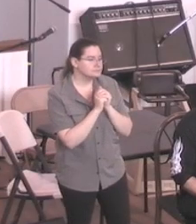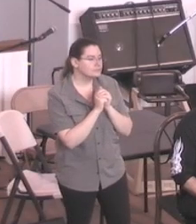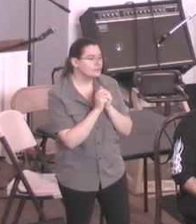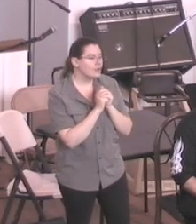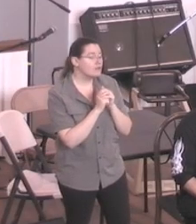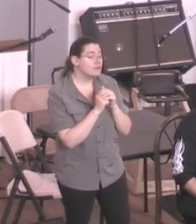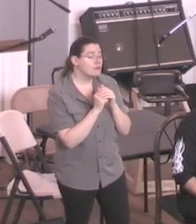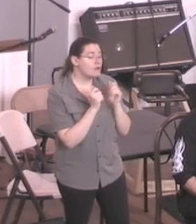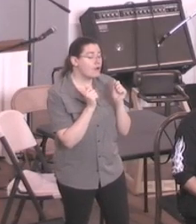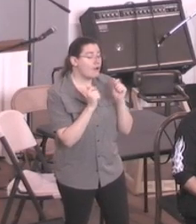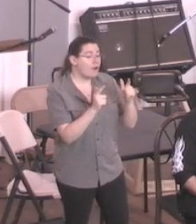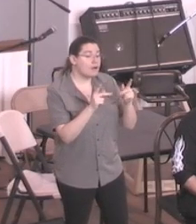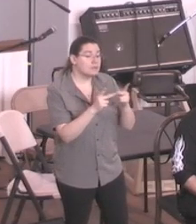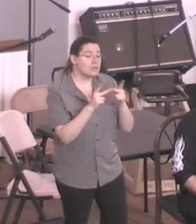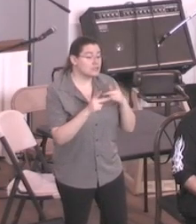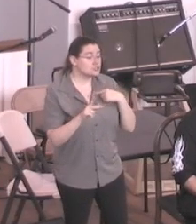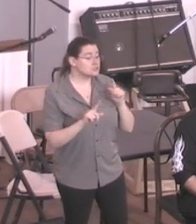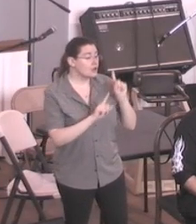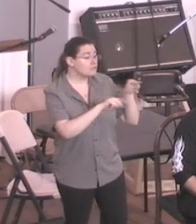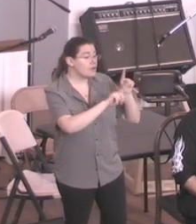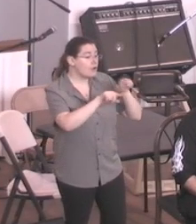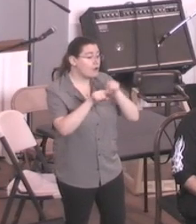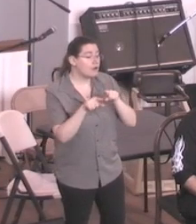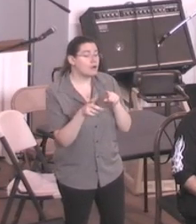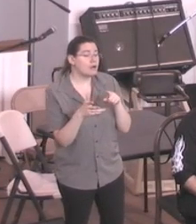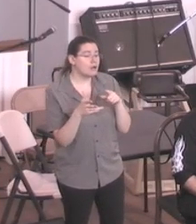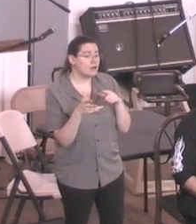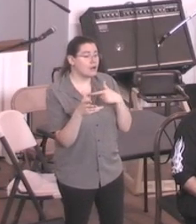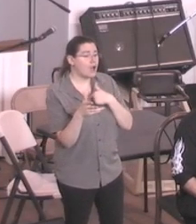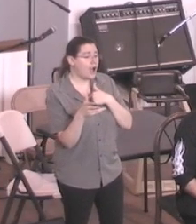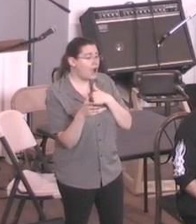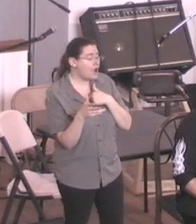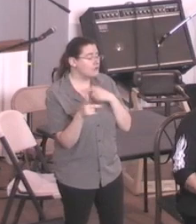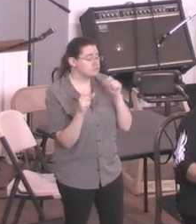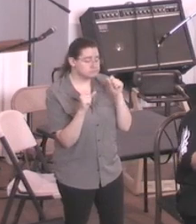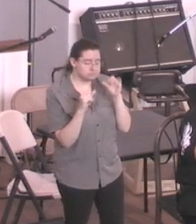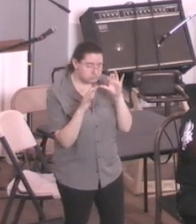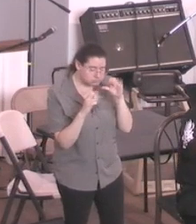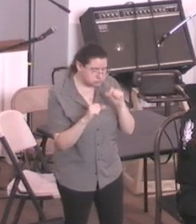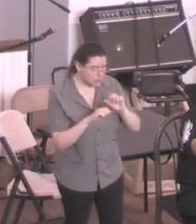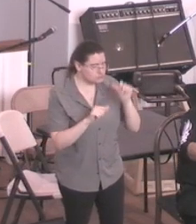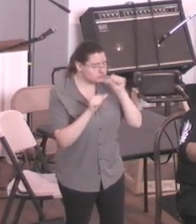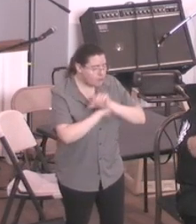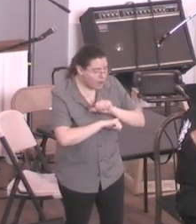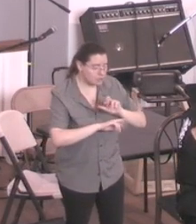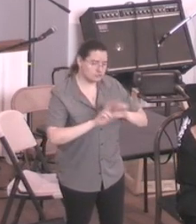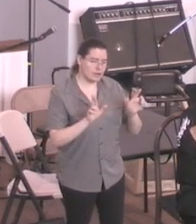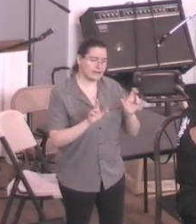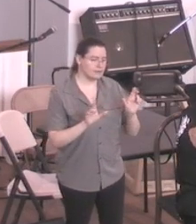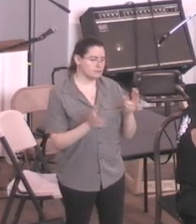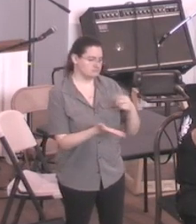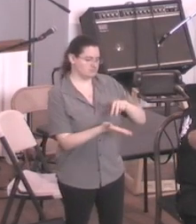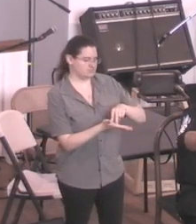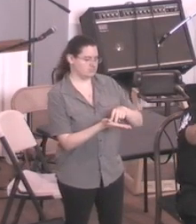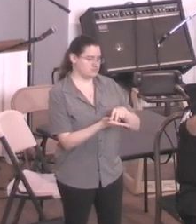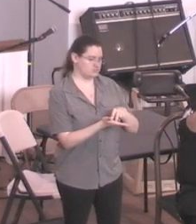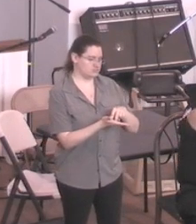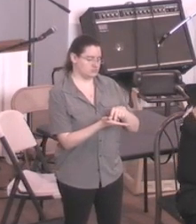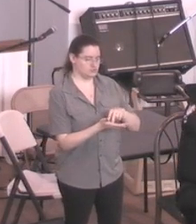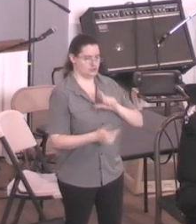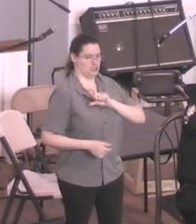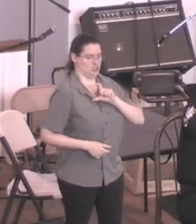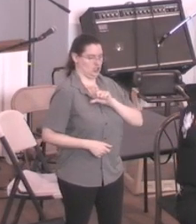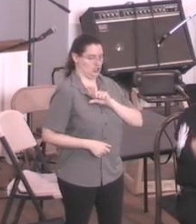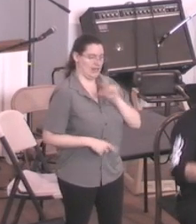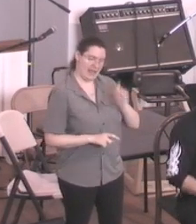all the places I was at a wine and cheese party, drunk off my rear end. I was getting ready to do security, so I had to be liquored up to do security,